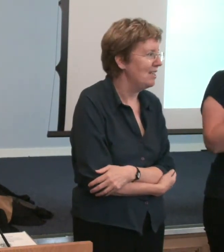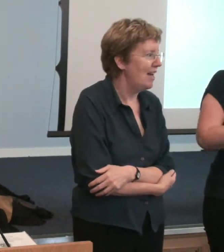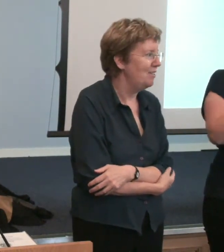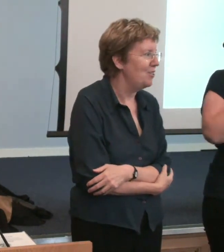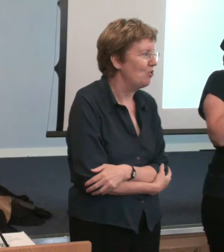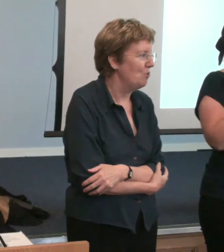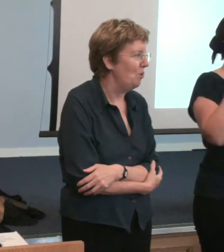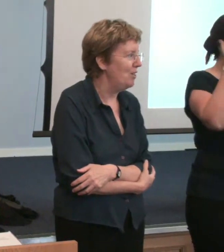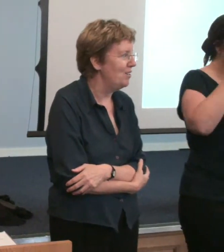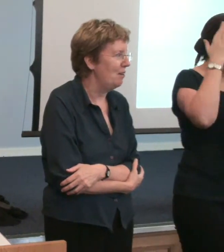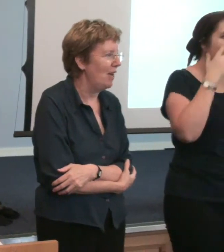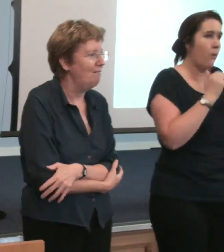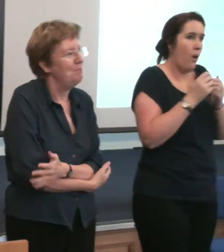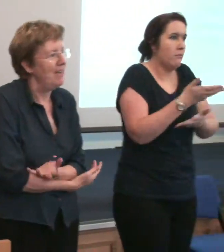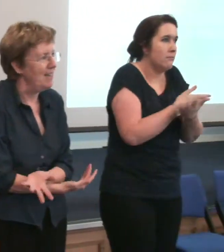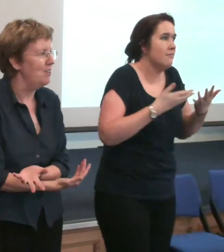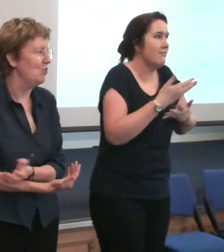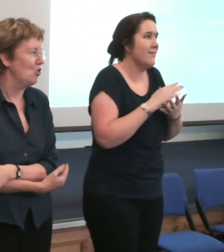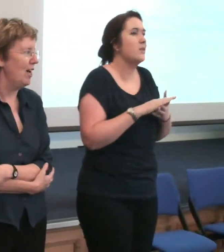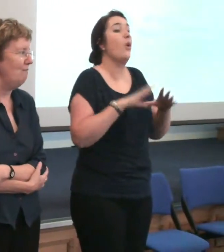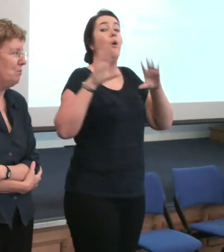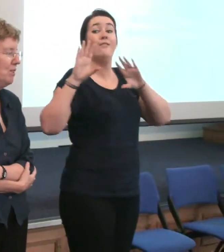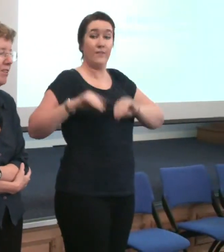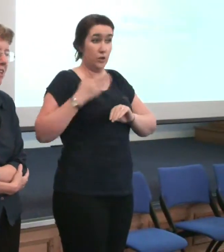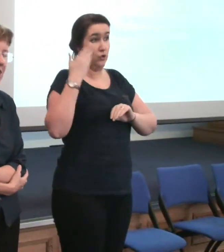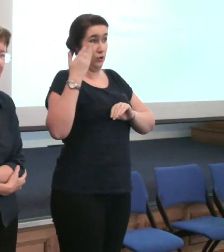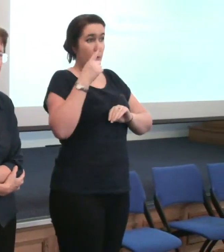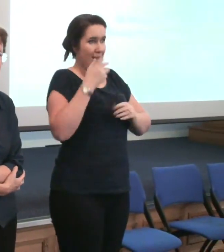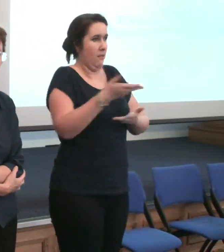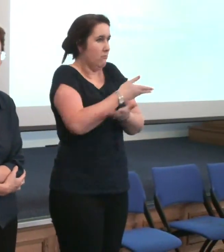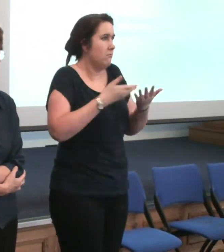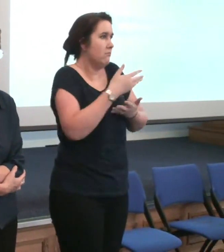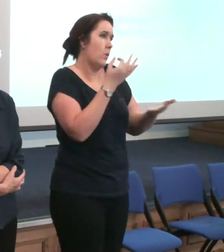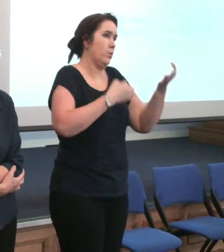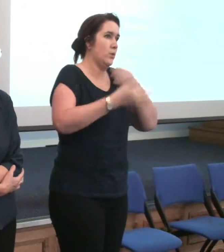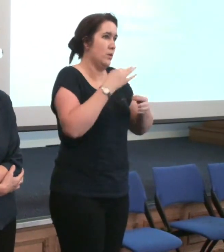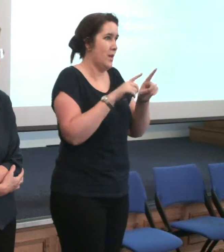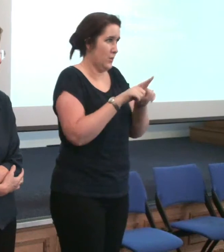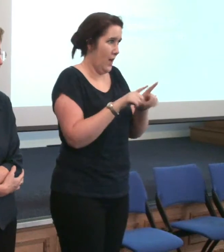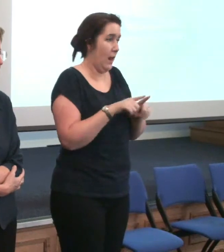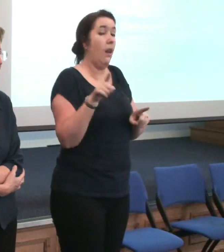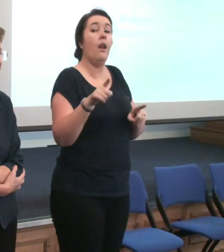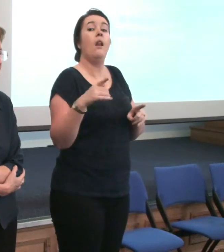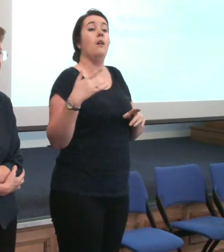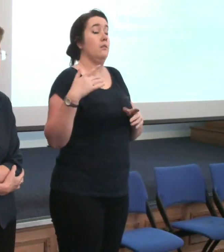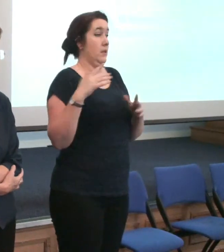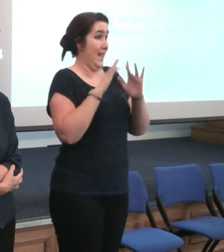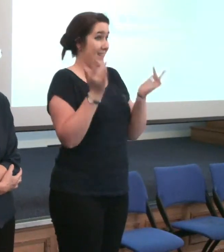and discussion points, so we'll have debate and discussion afterwards. This lecture is being live streamed, and if people can